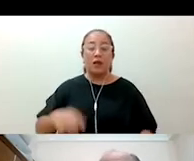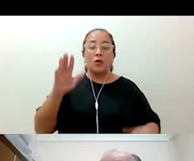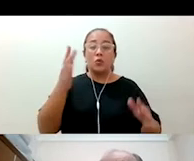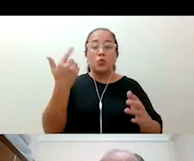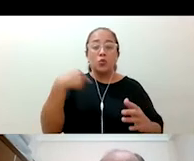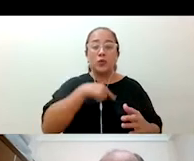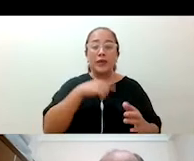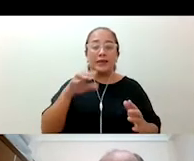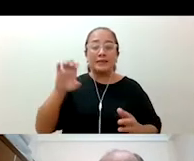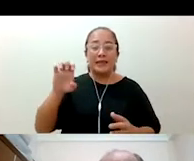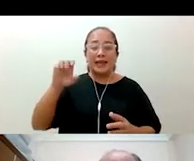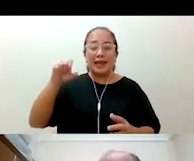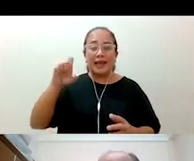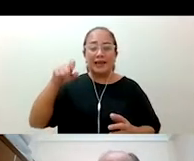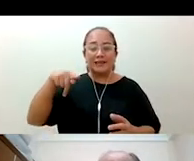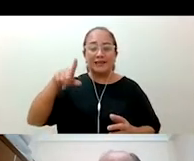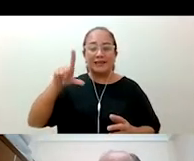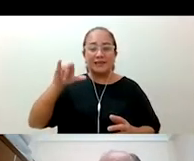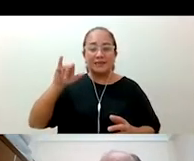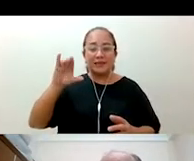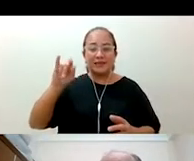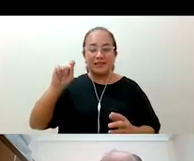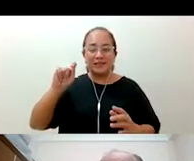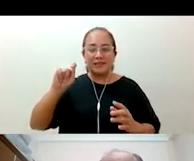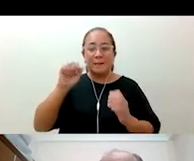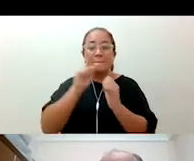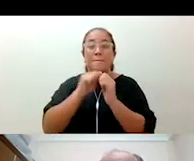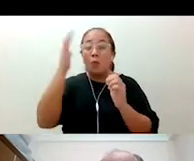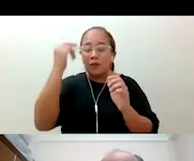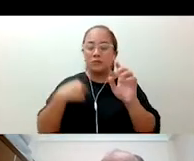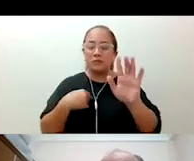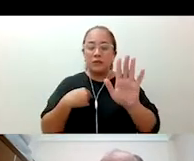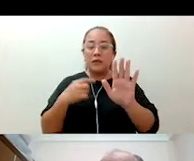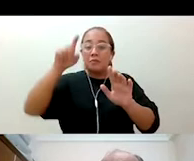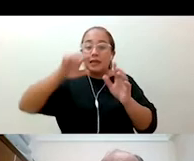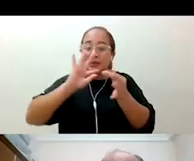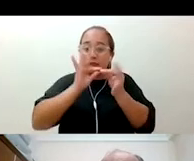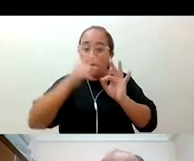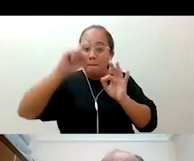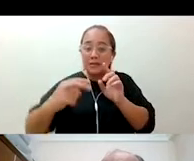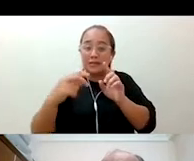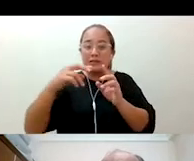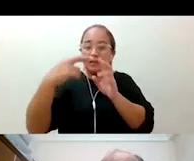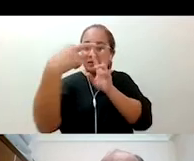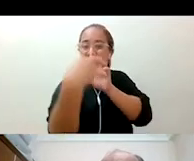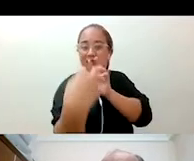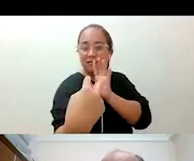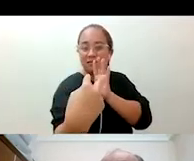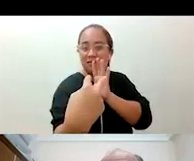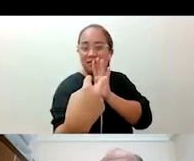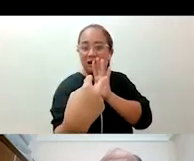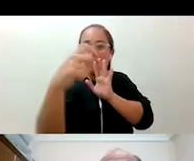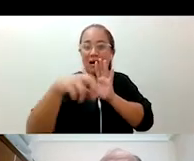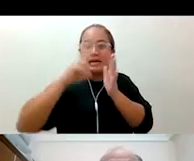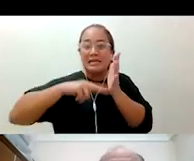it explicit that the transcription is from a reader's perspective, but I think it will